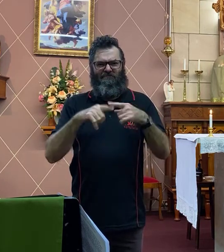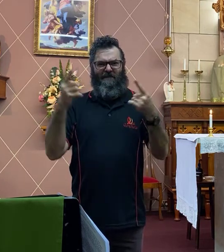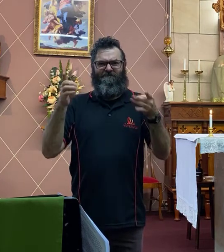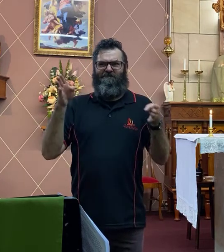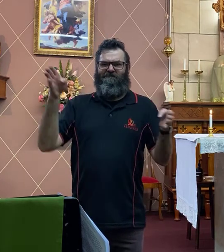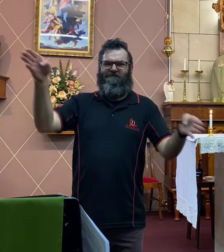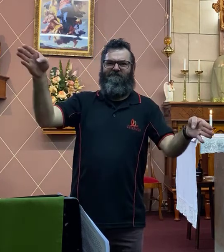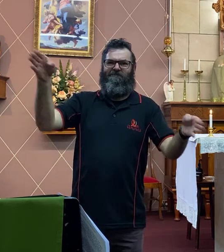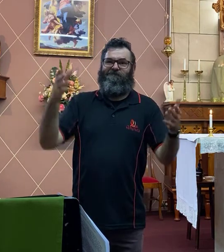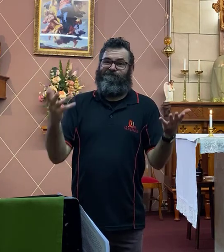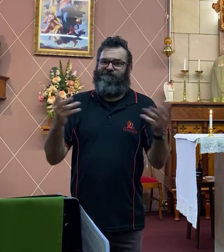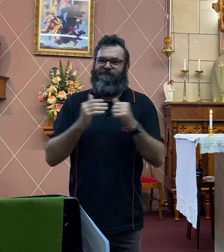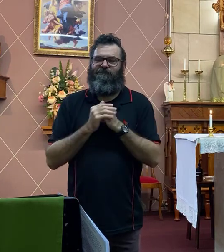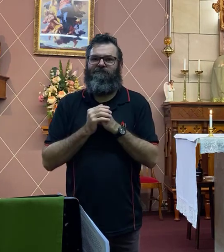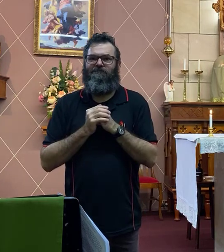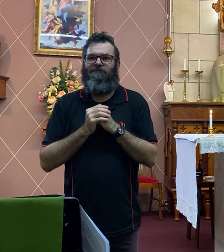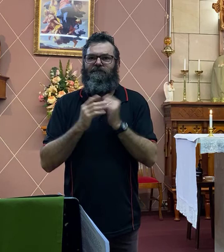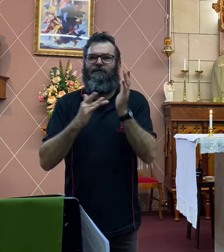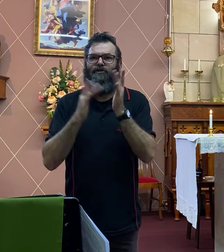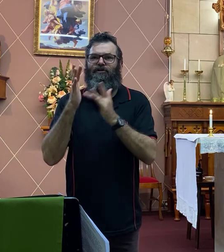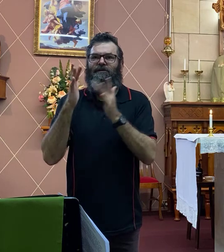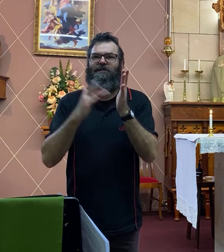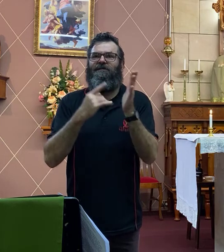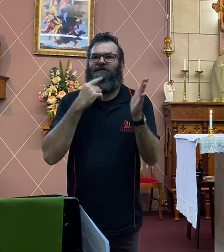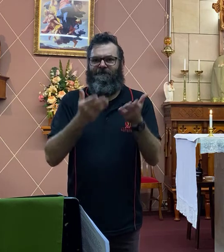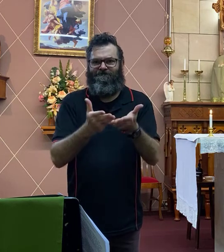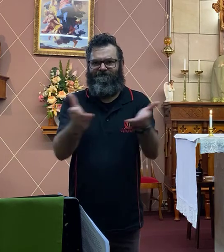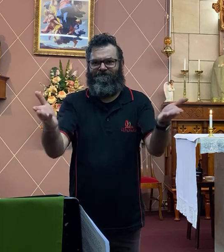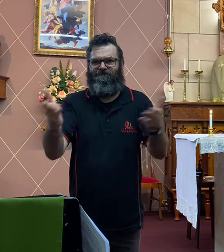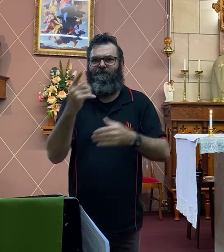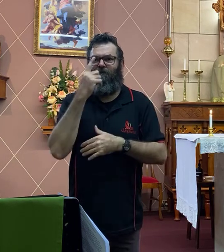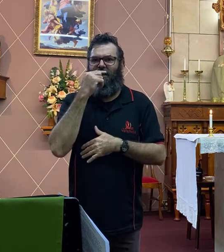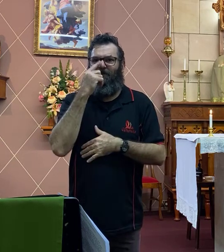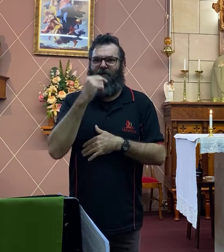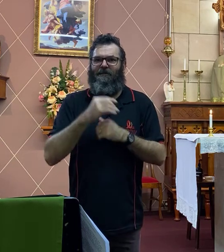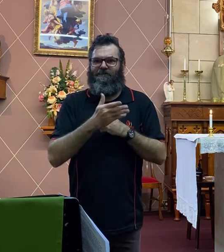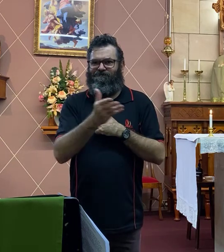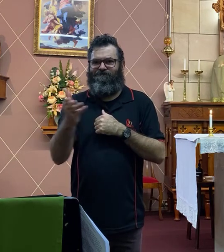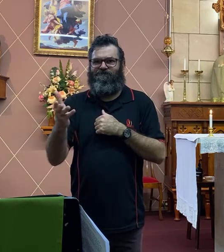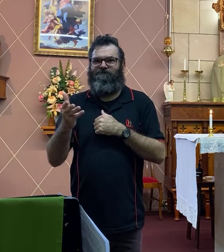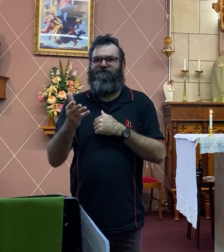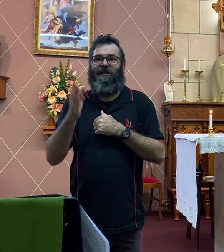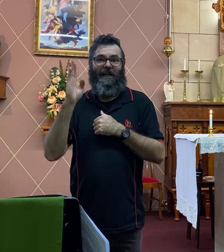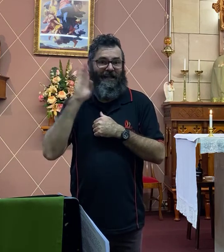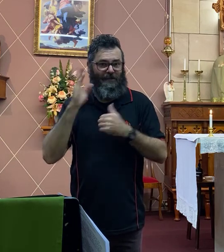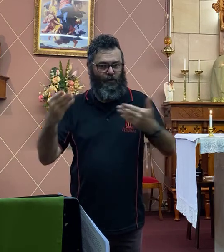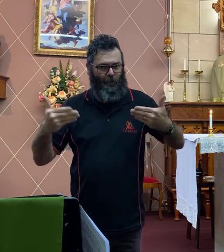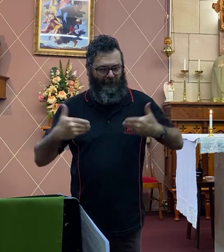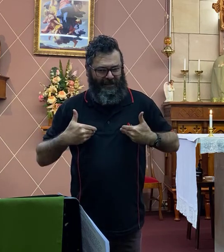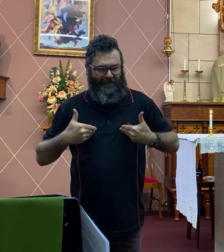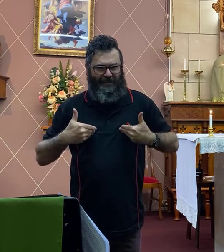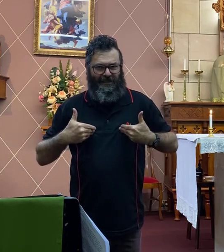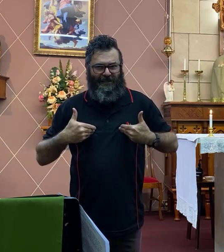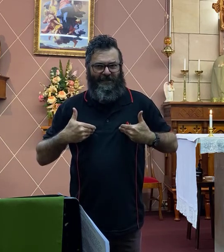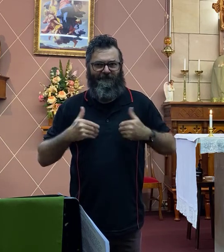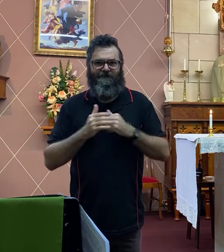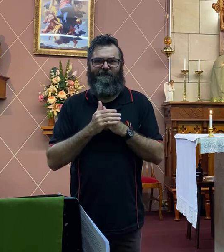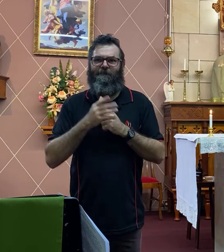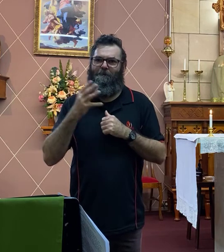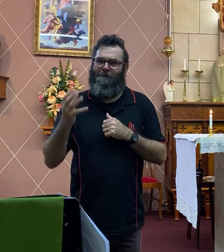Jesus continued and said to the people, "Listen to me, all. You must